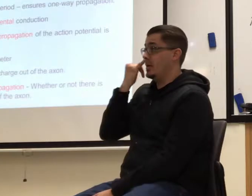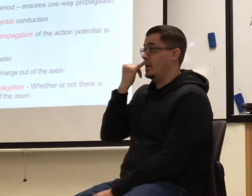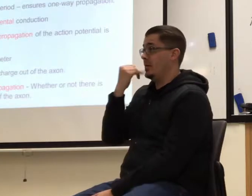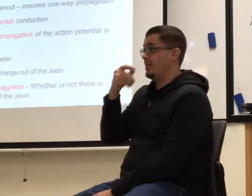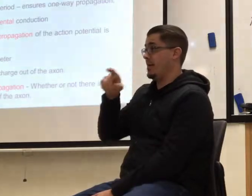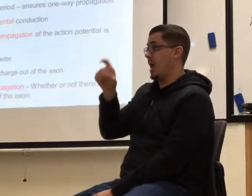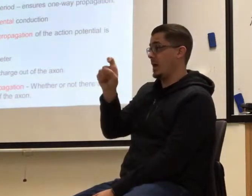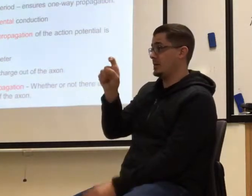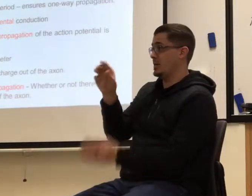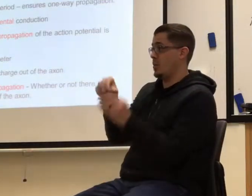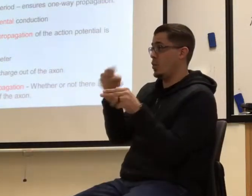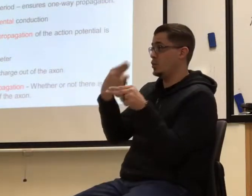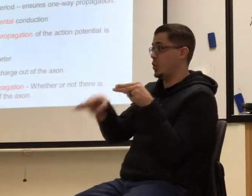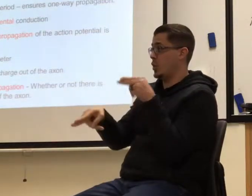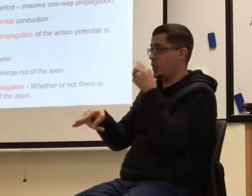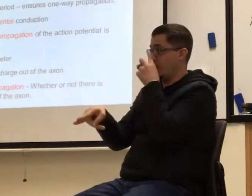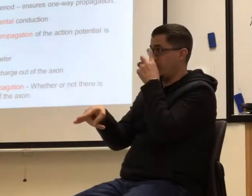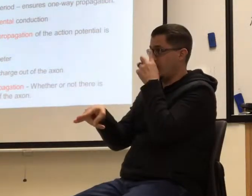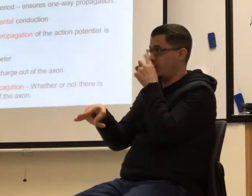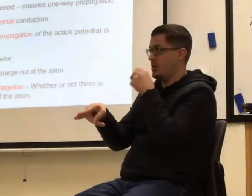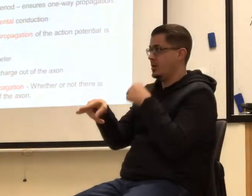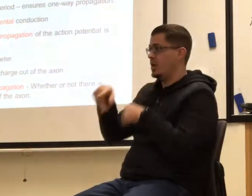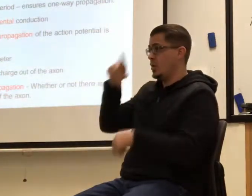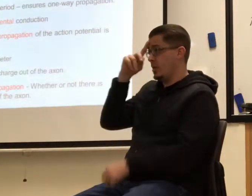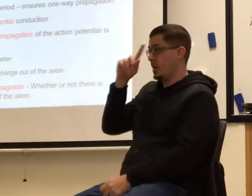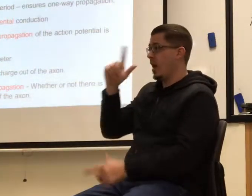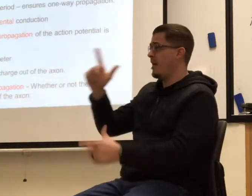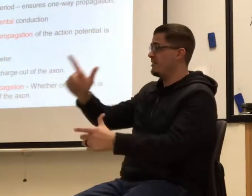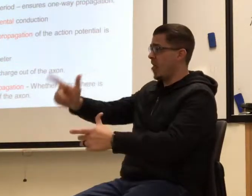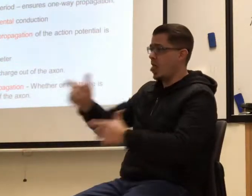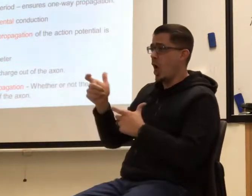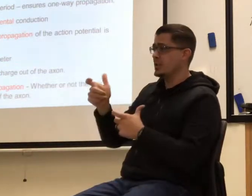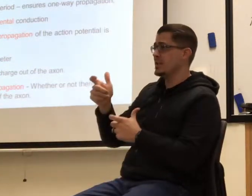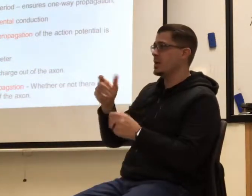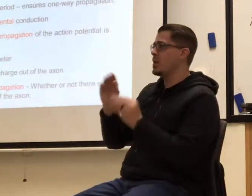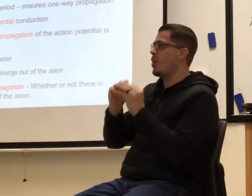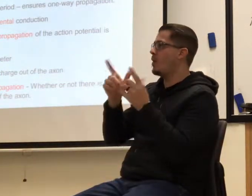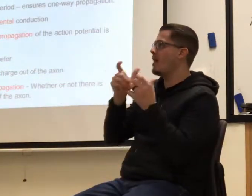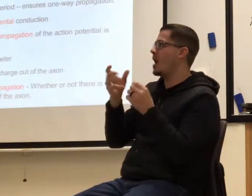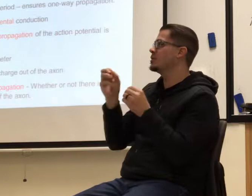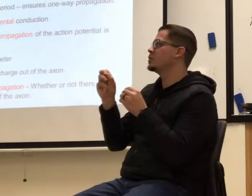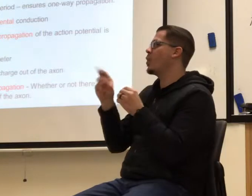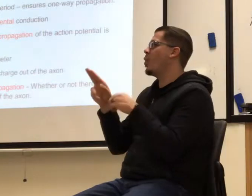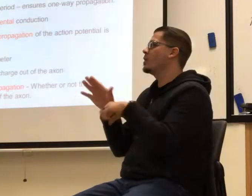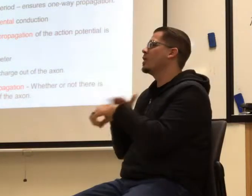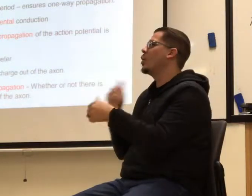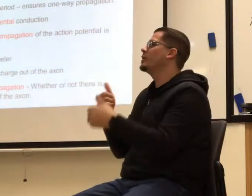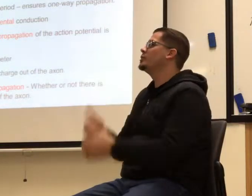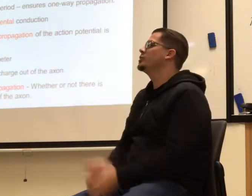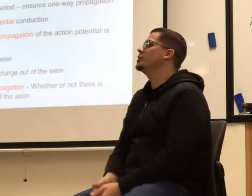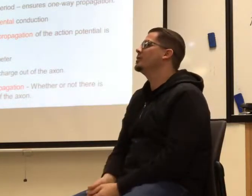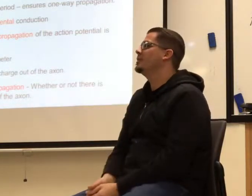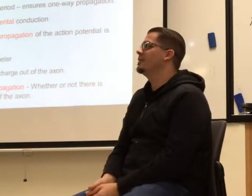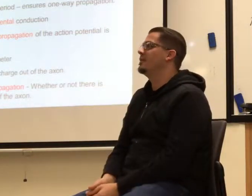is shorter, is the velocity faster or slower?